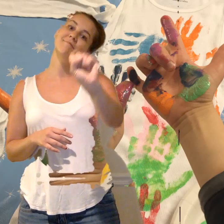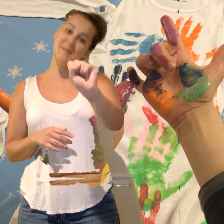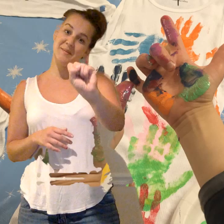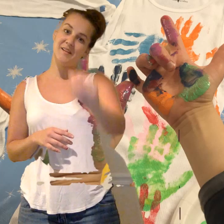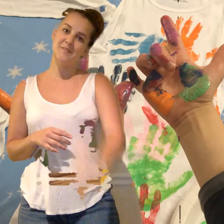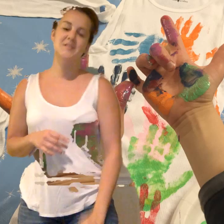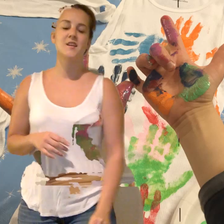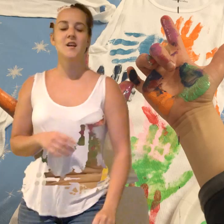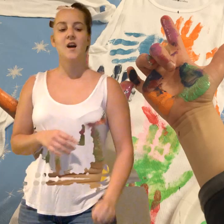manipulatives.